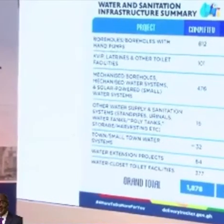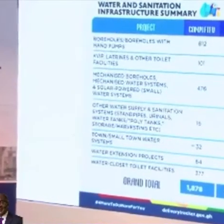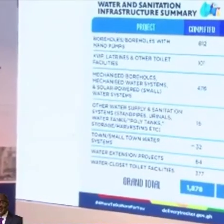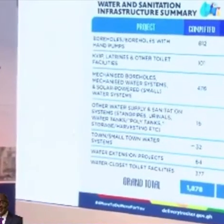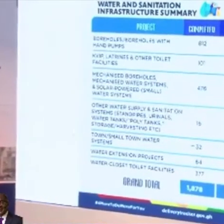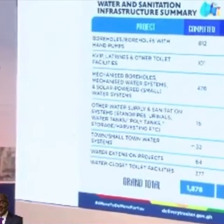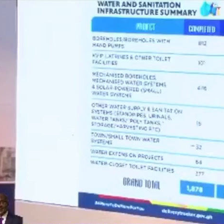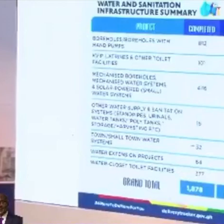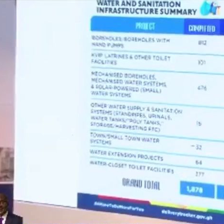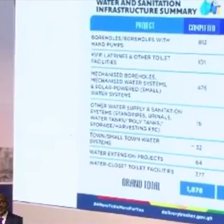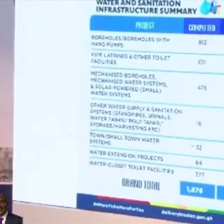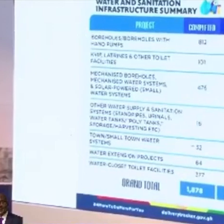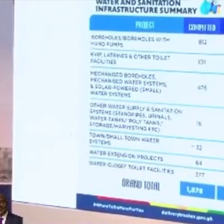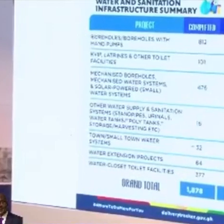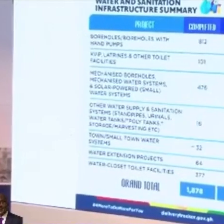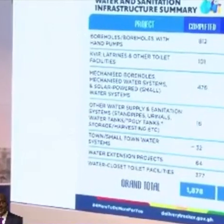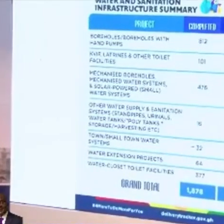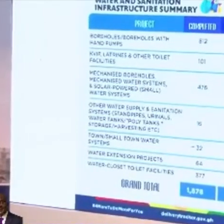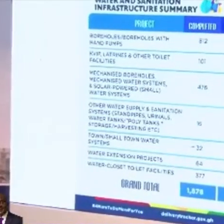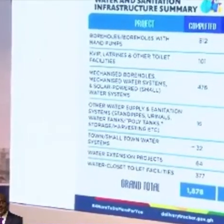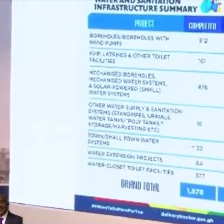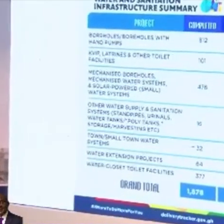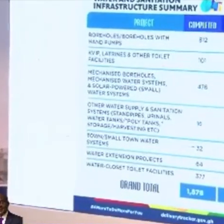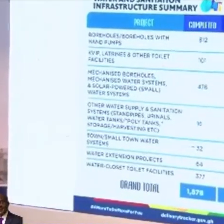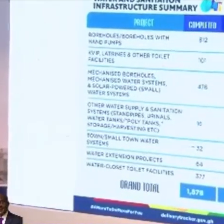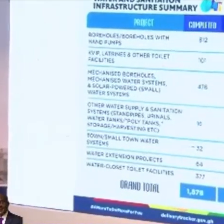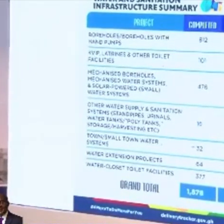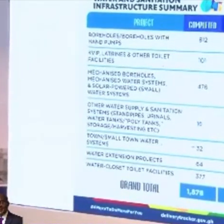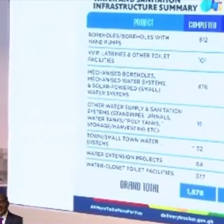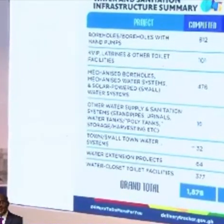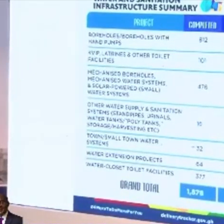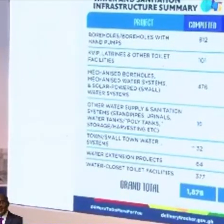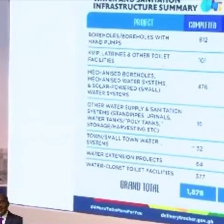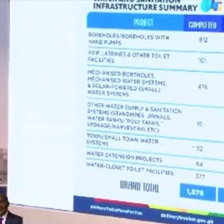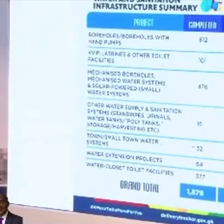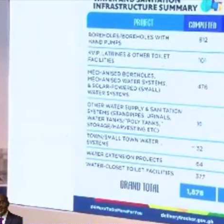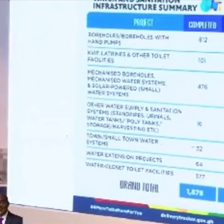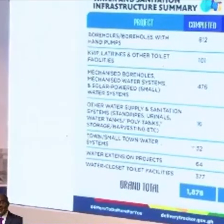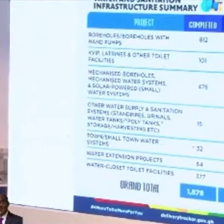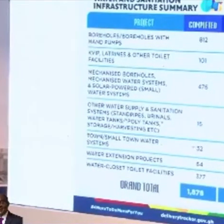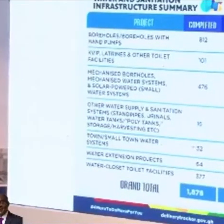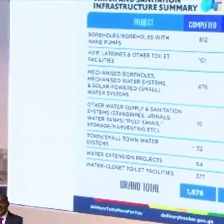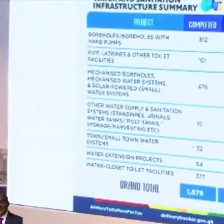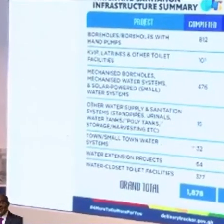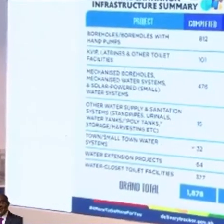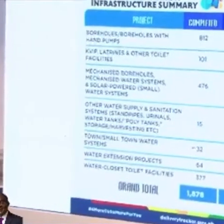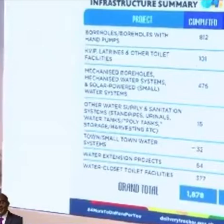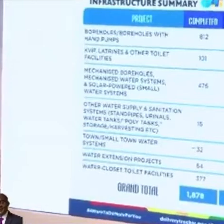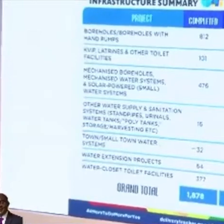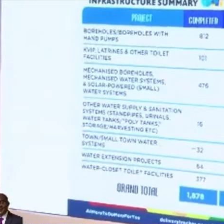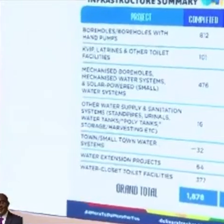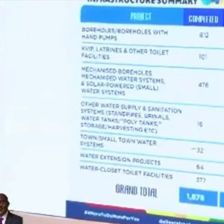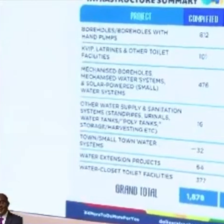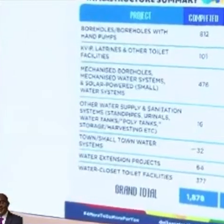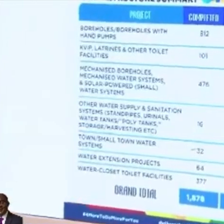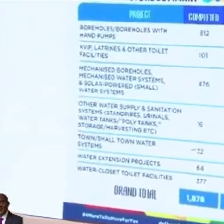Greater Accra Metropolitan Water and Sanitation Project, under this project,